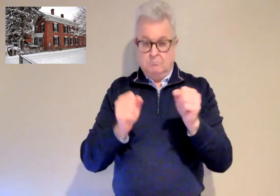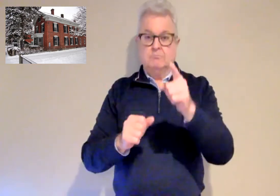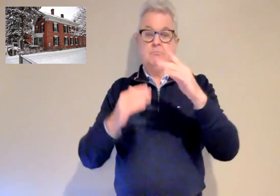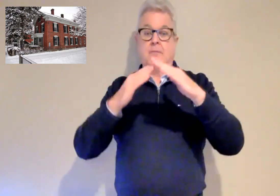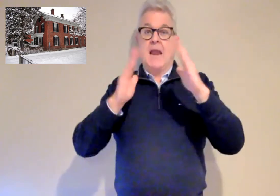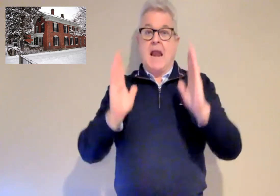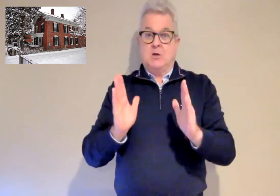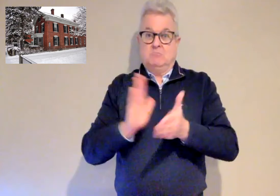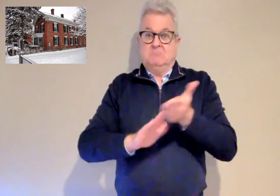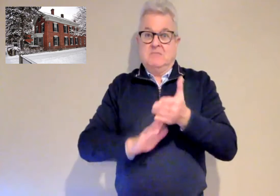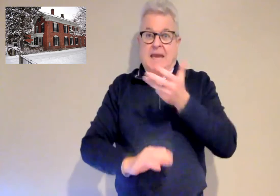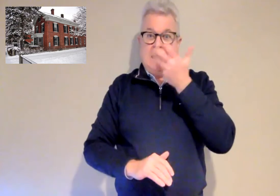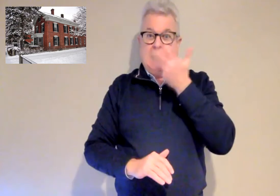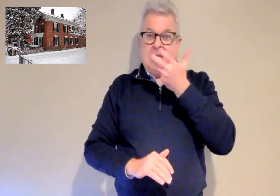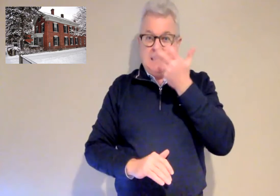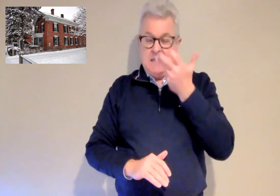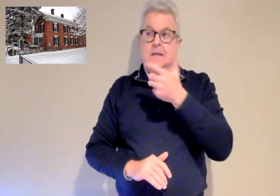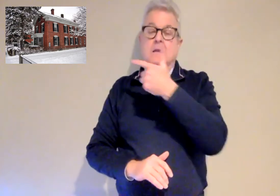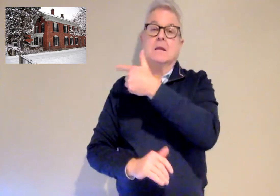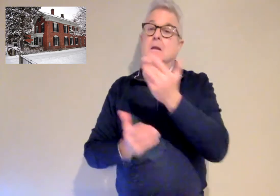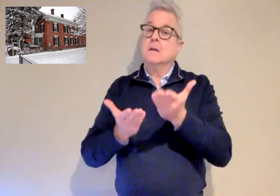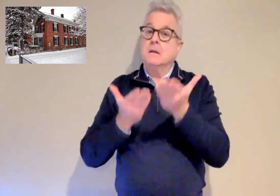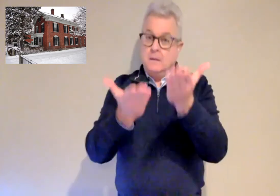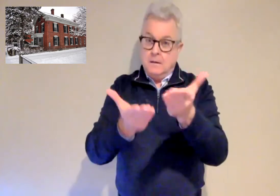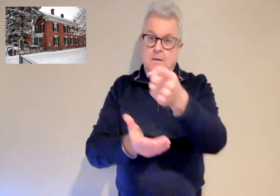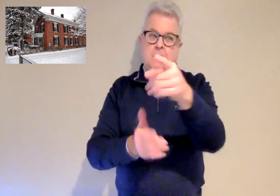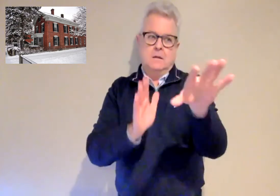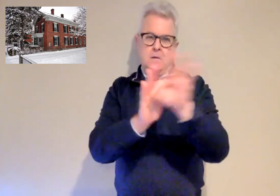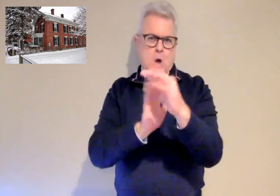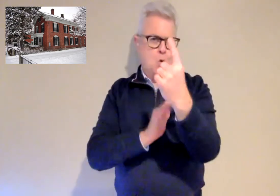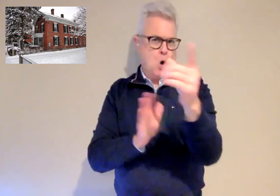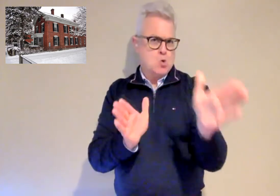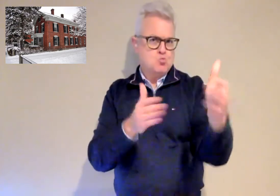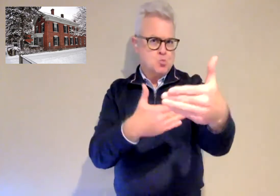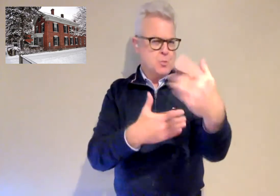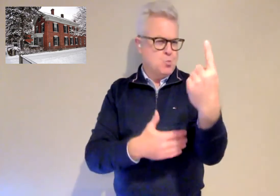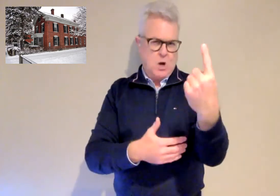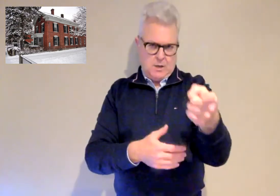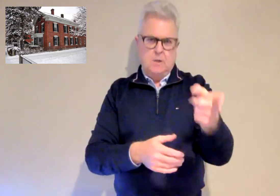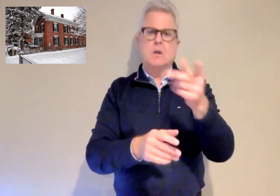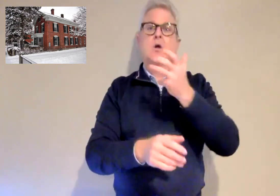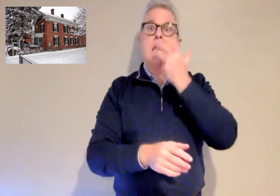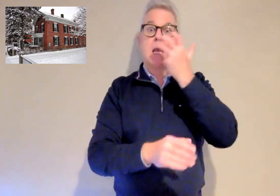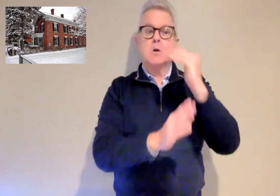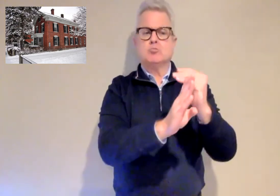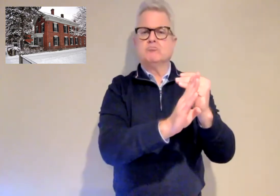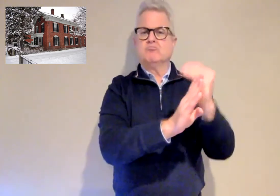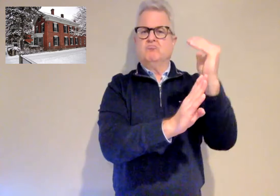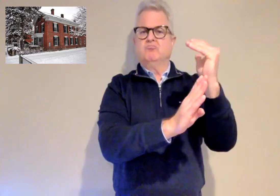And make sure that during these snowstorms, when you talk about the heat in your house, it is recommended that you pick one room in the